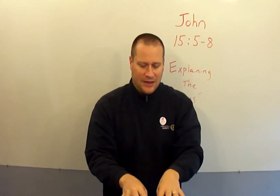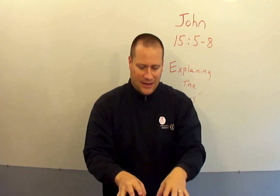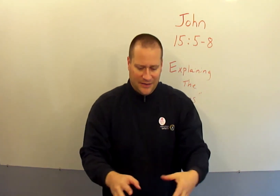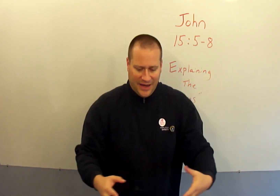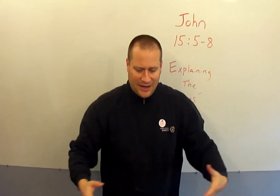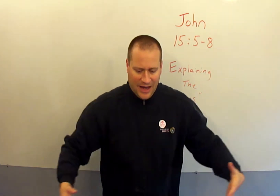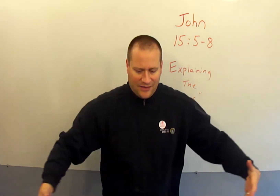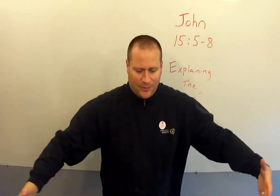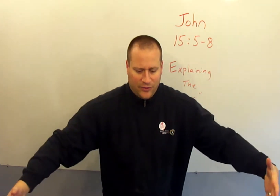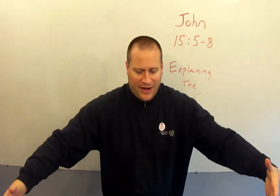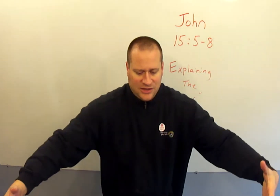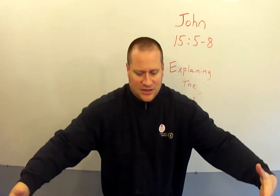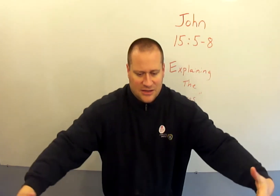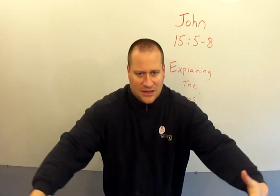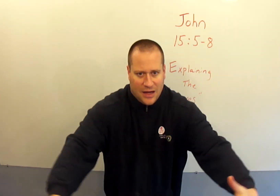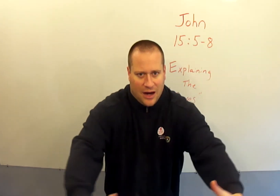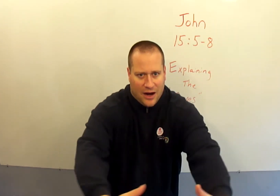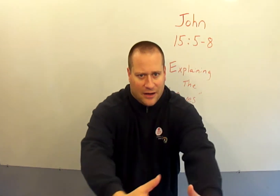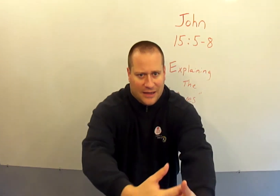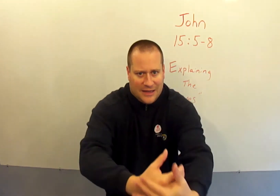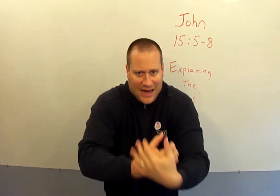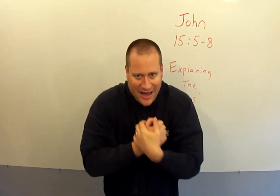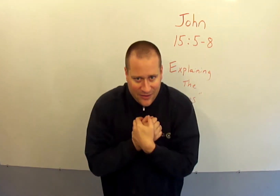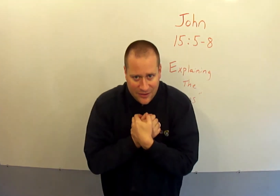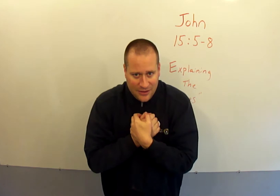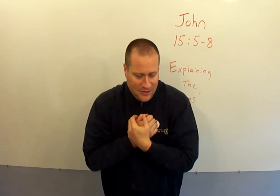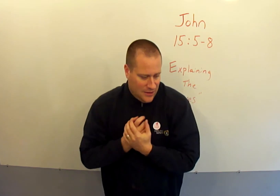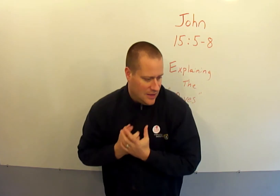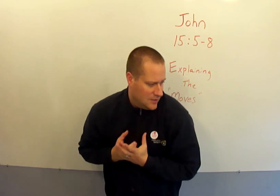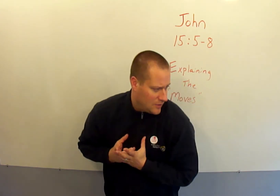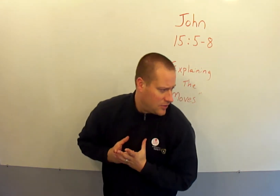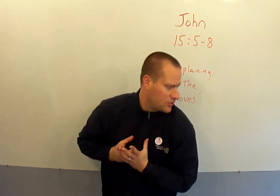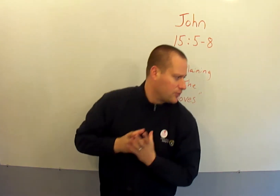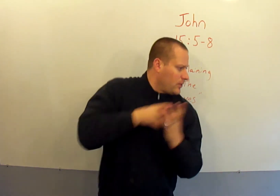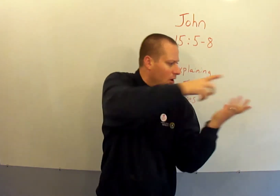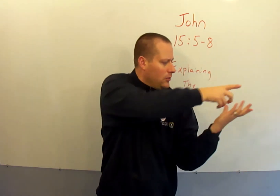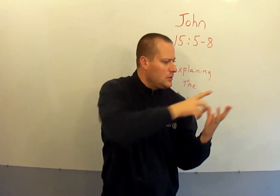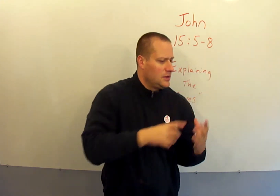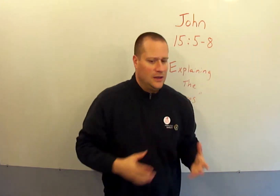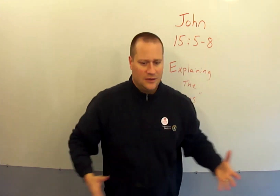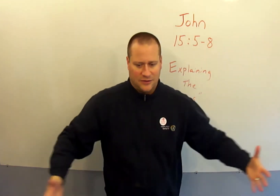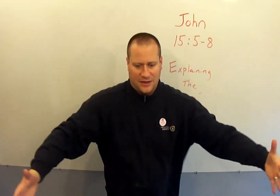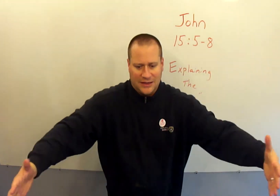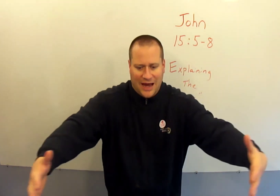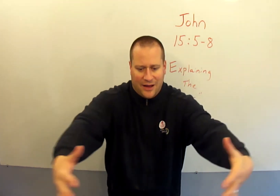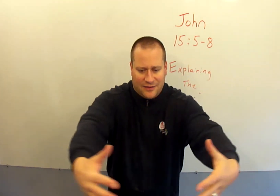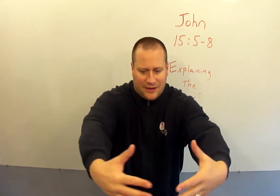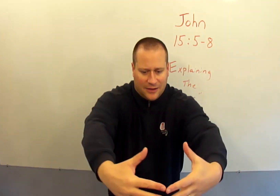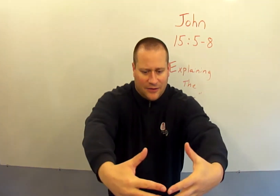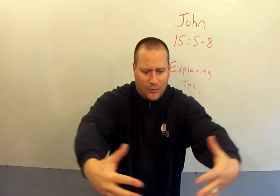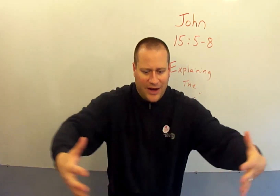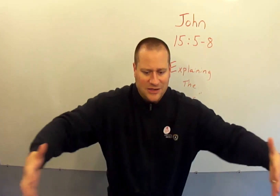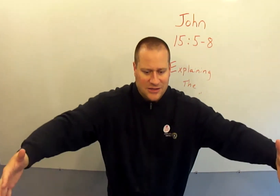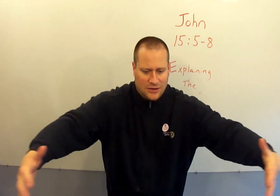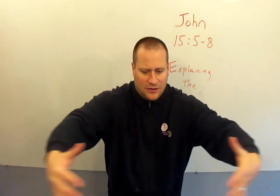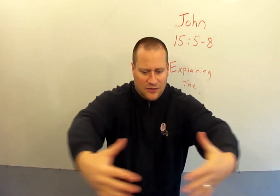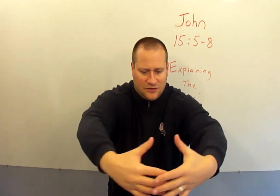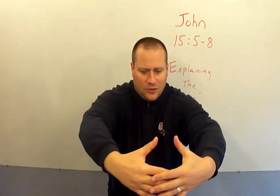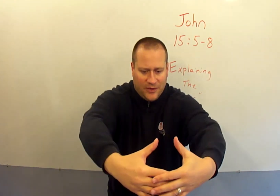And the branches are gathered and thrown. So it's like the branches, you're scooping them